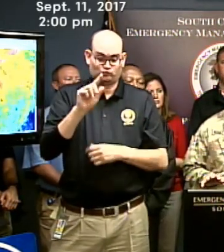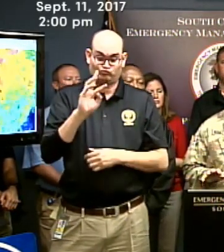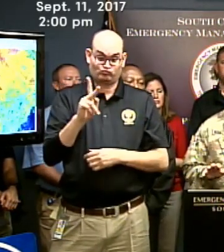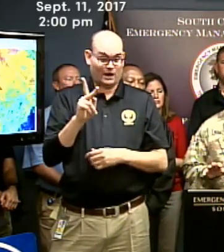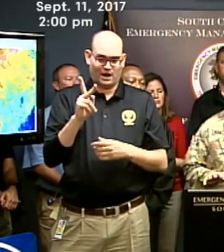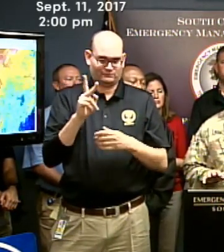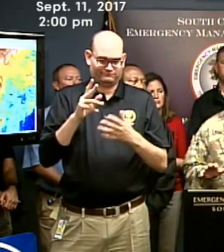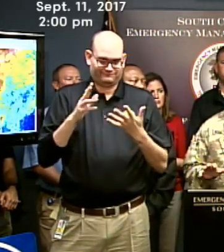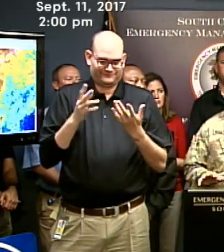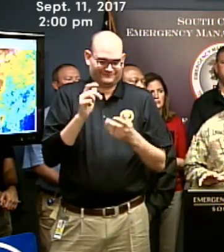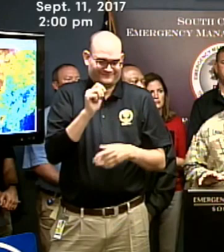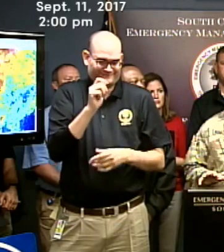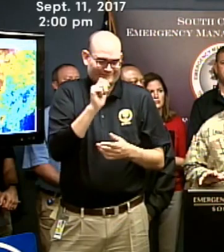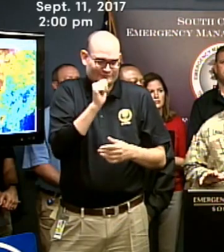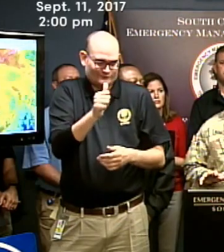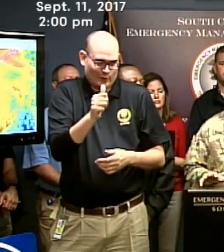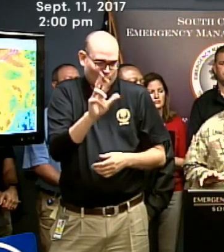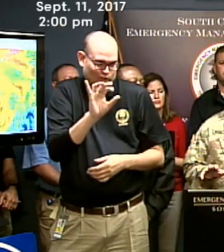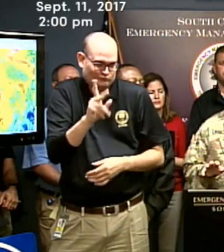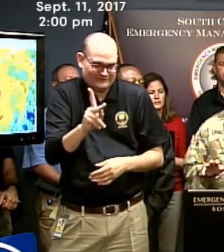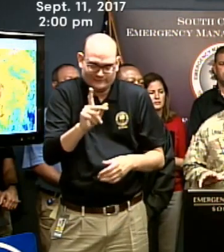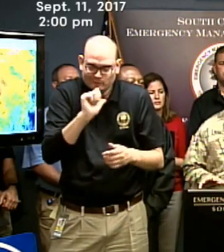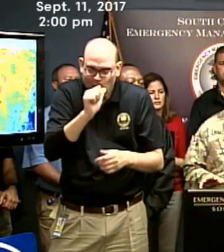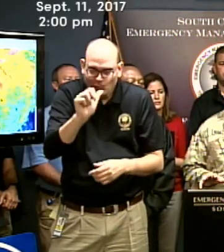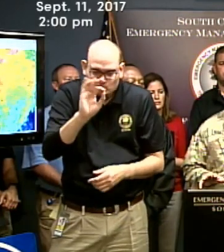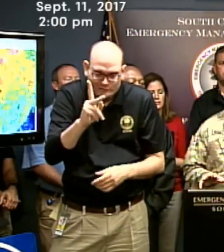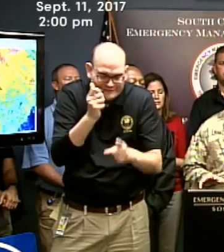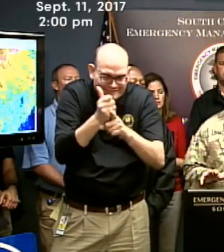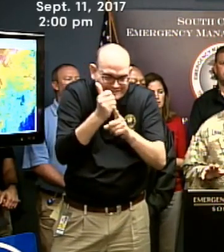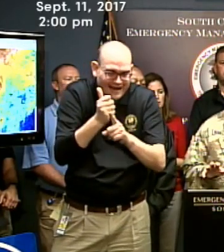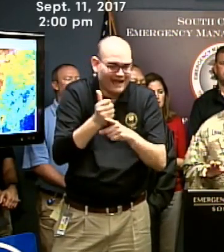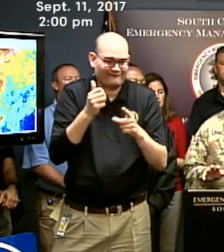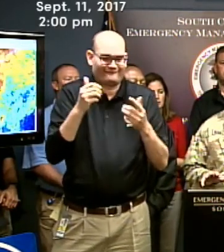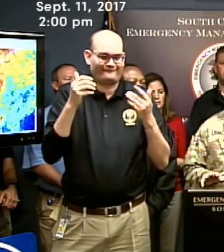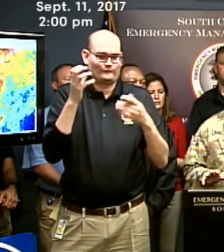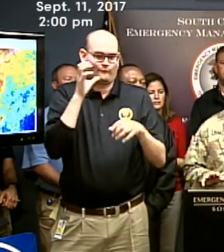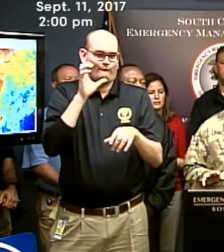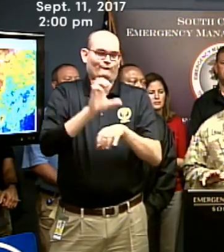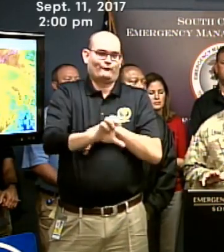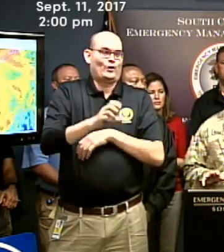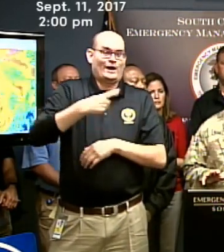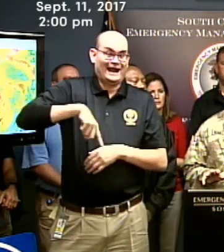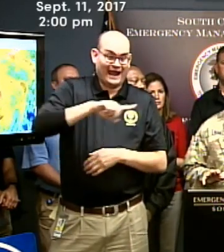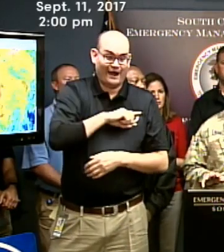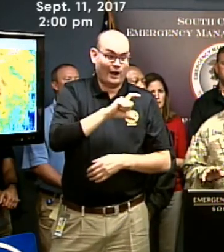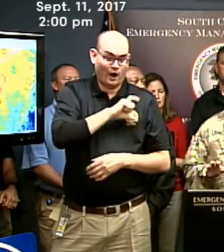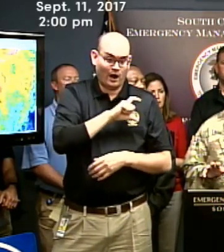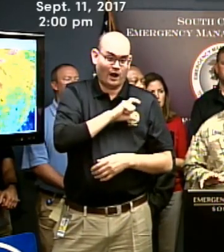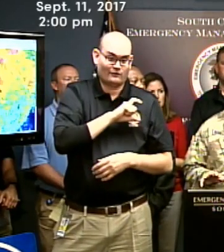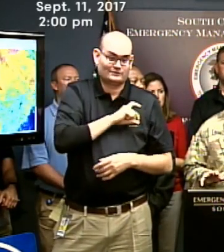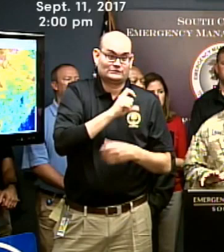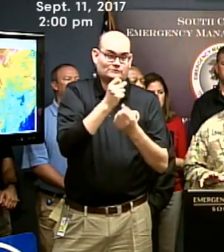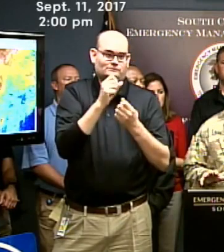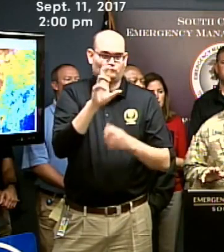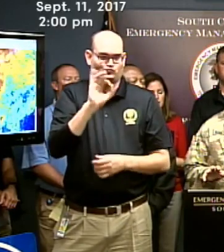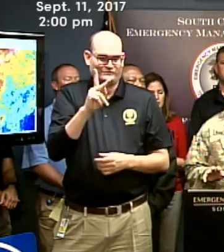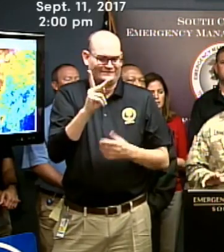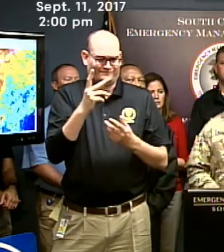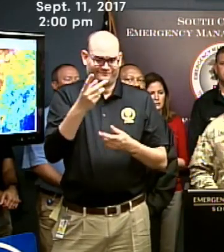risk and don't put our rescuers at risk. We'll try to come get you, but it's going to be a very high-risk operation, so please stay